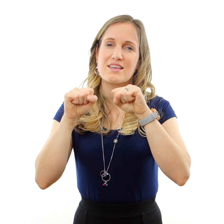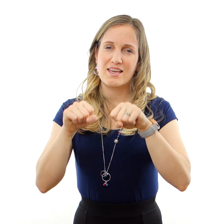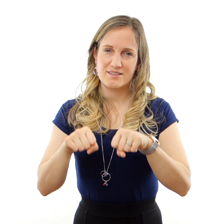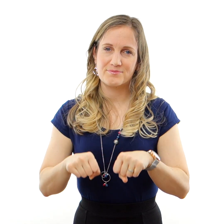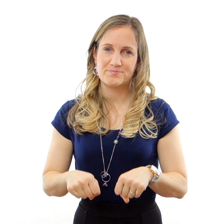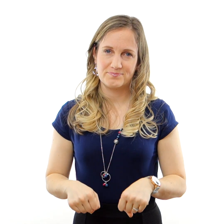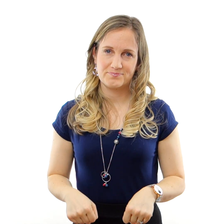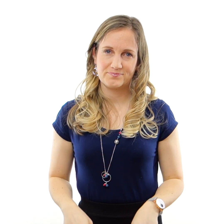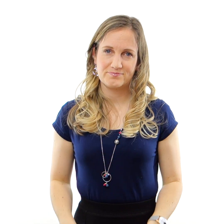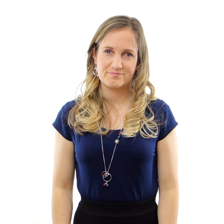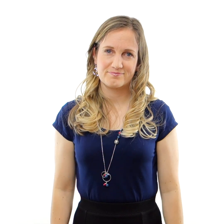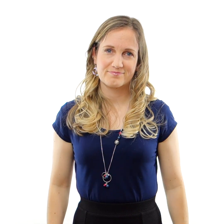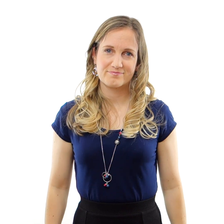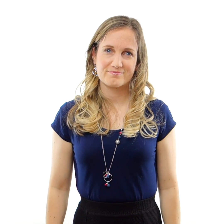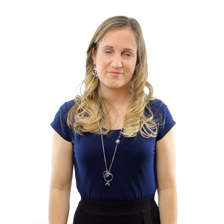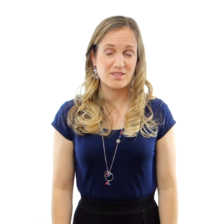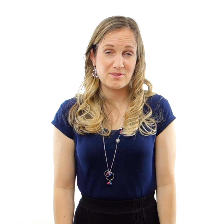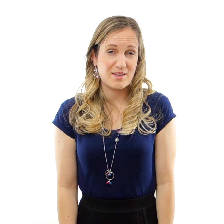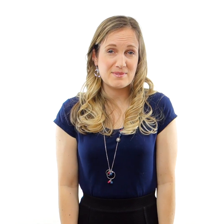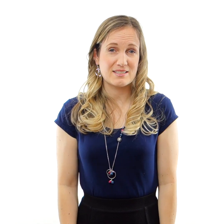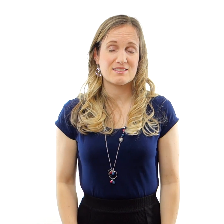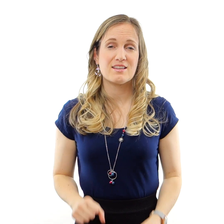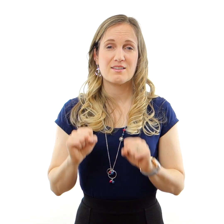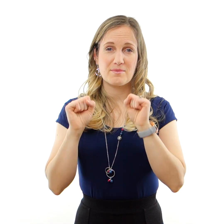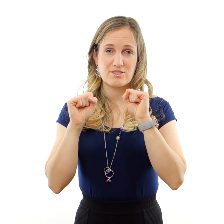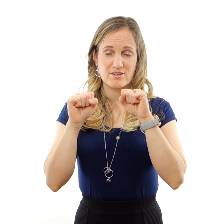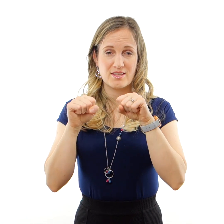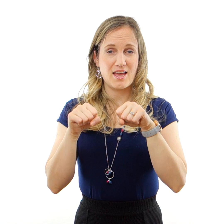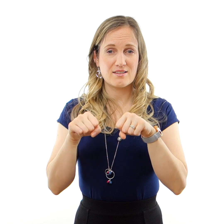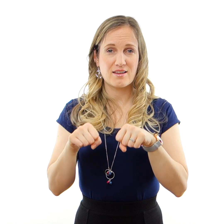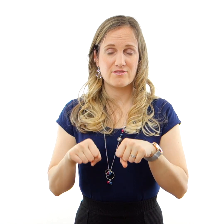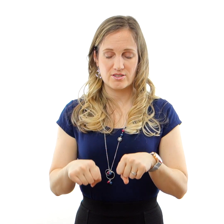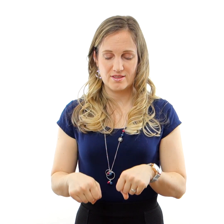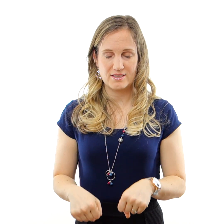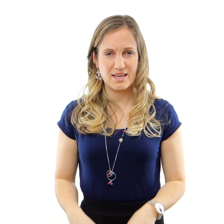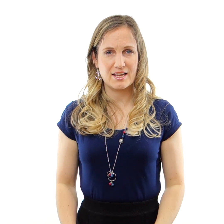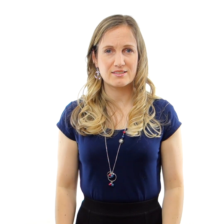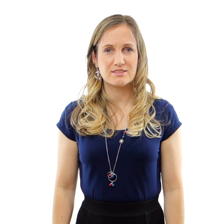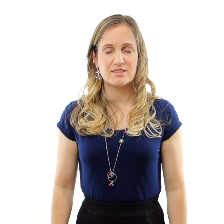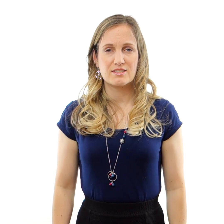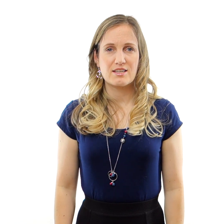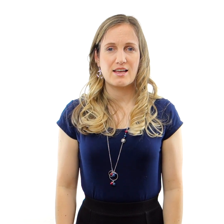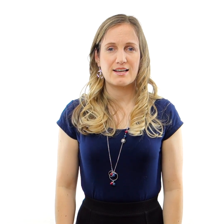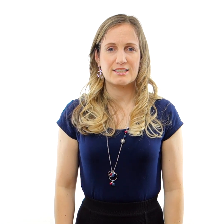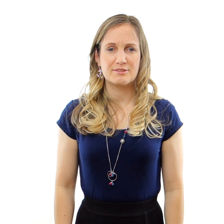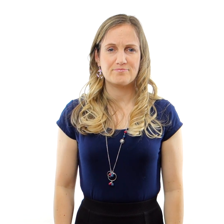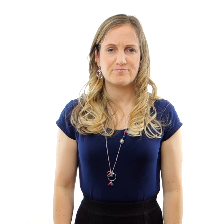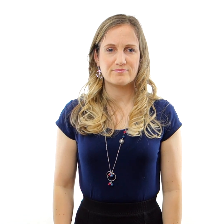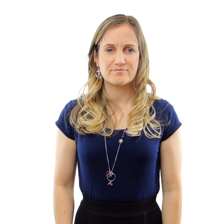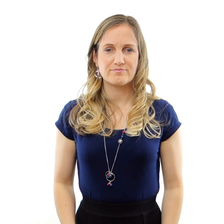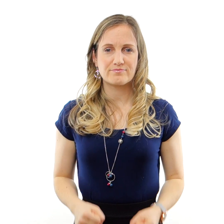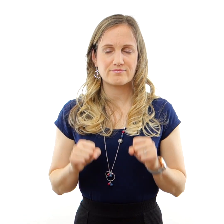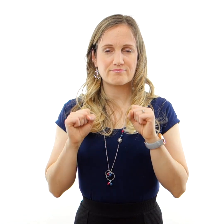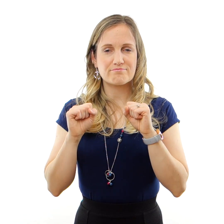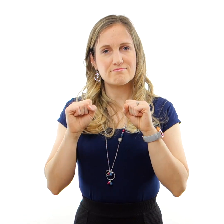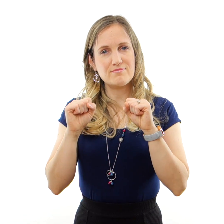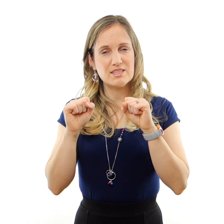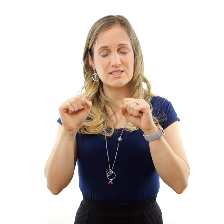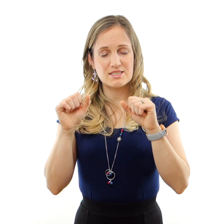can. That's what that means. Make sure at the end, I haven't taught you that can. And just take